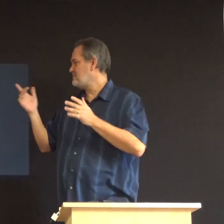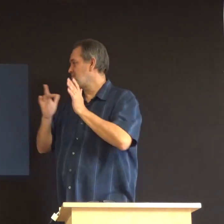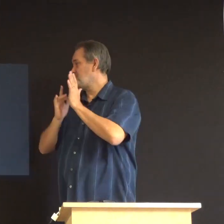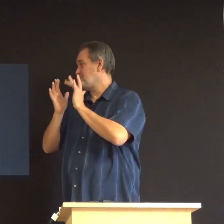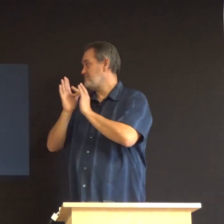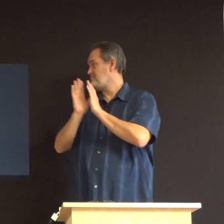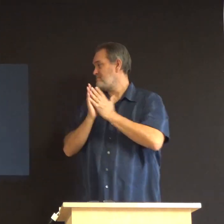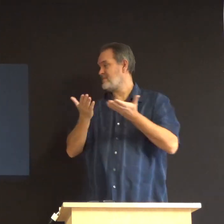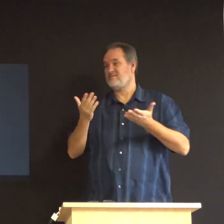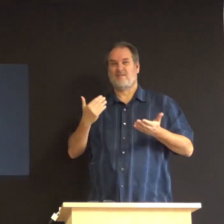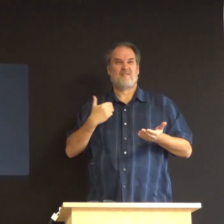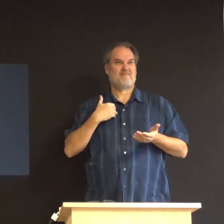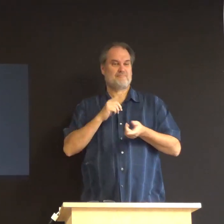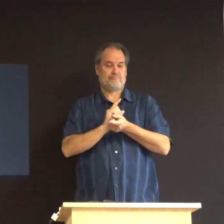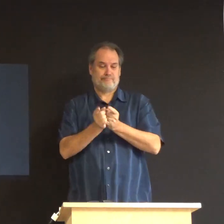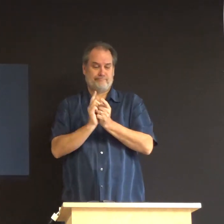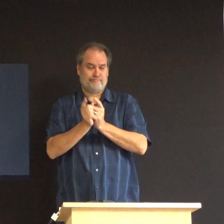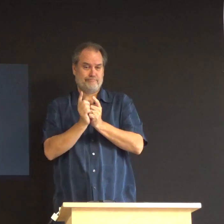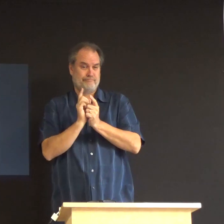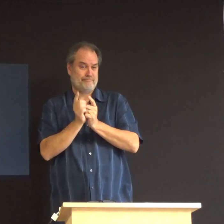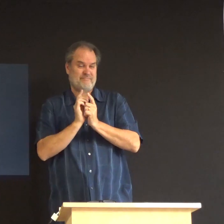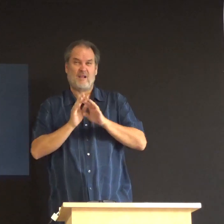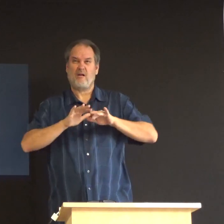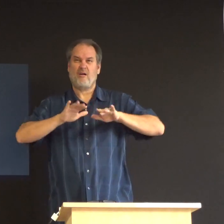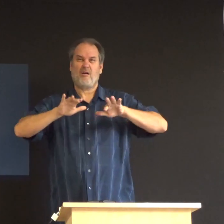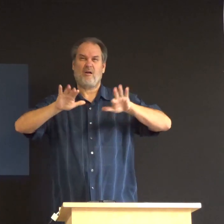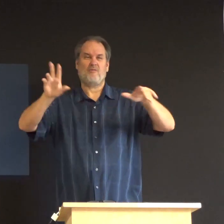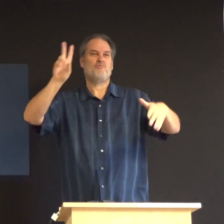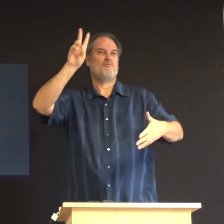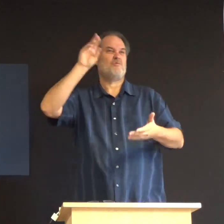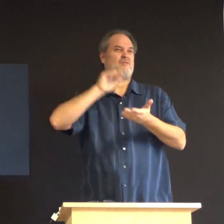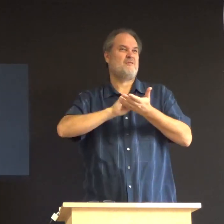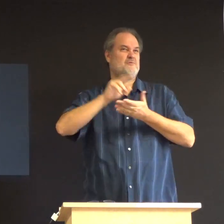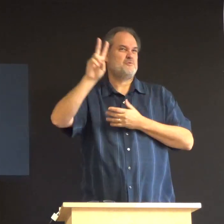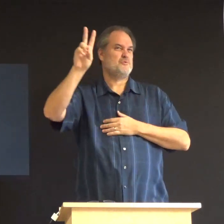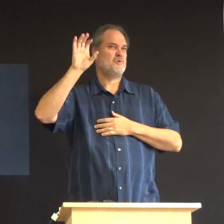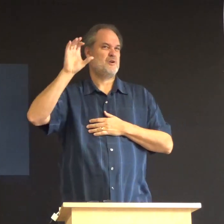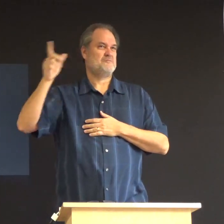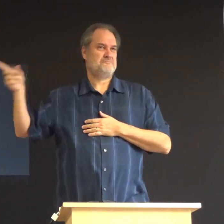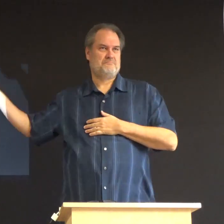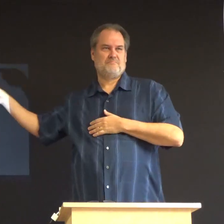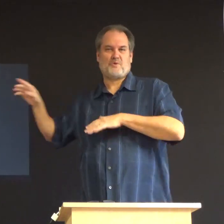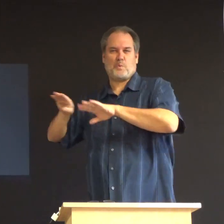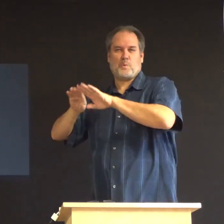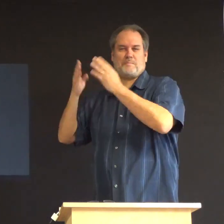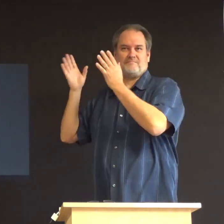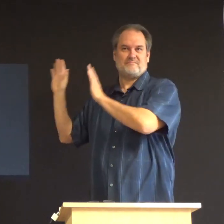what she's saying. Says the Bible, when it opens up, is translated into 2,200